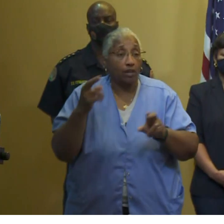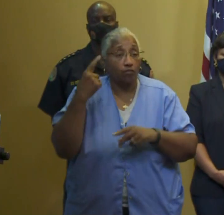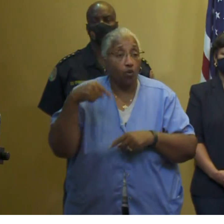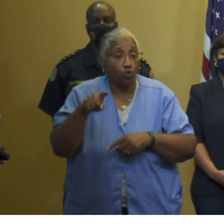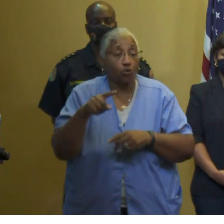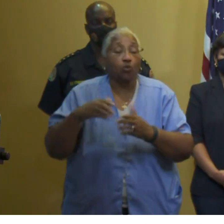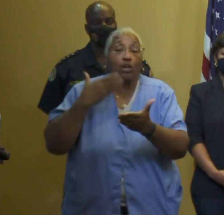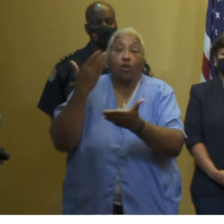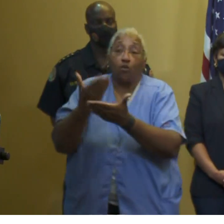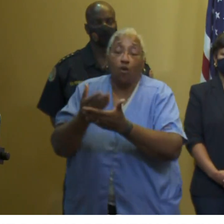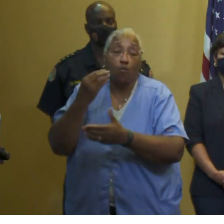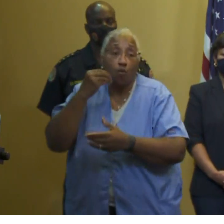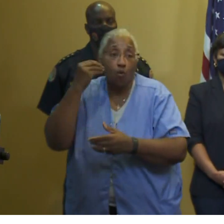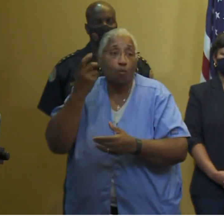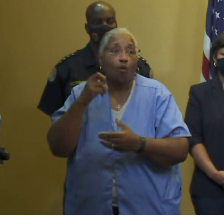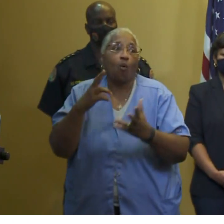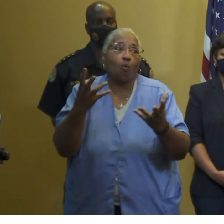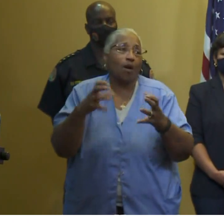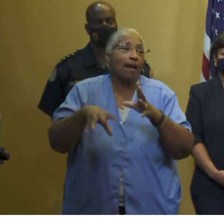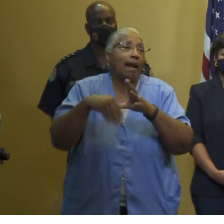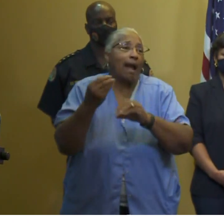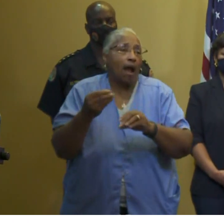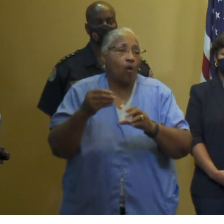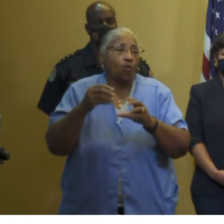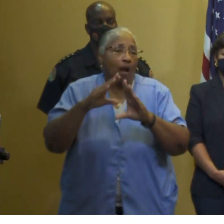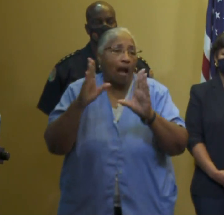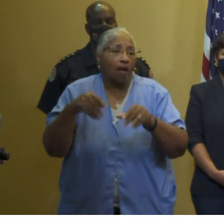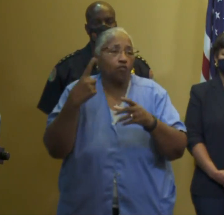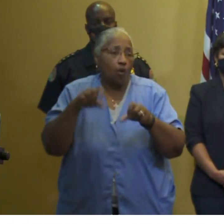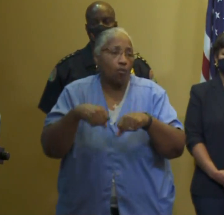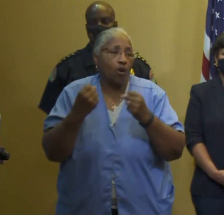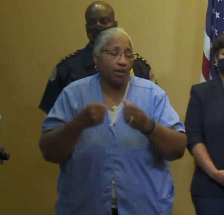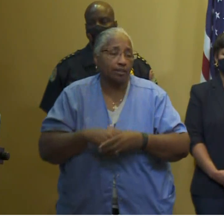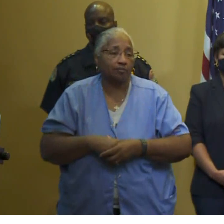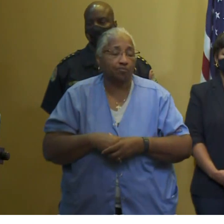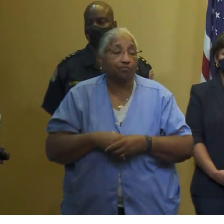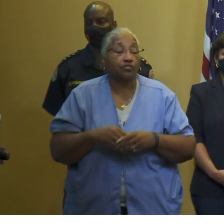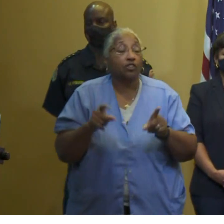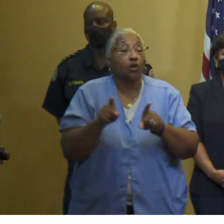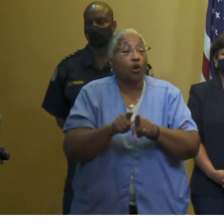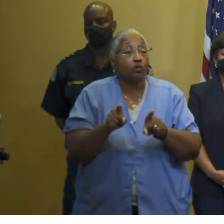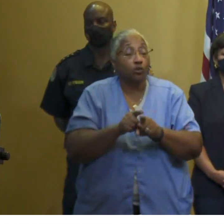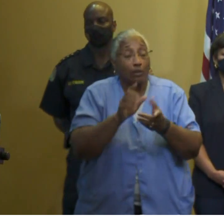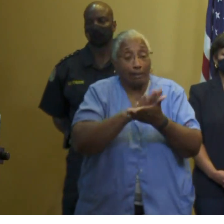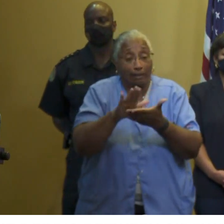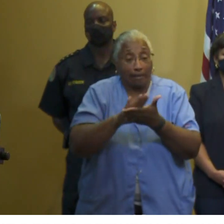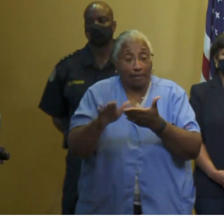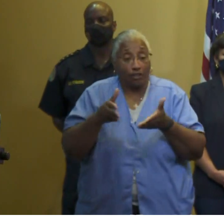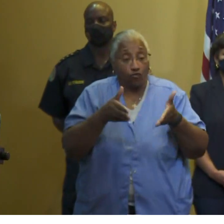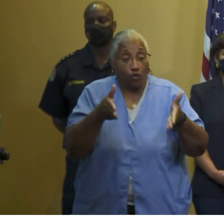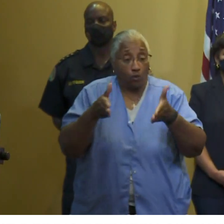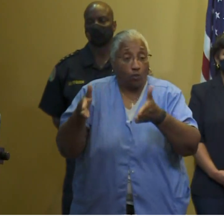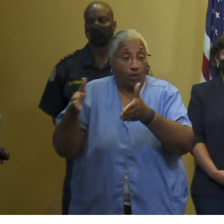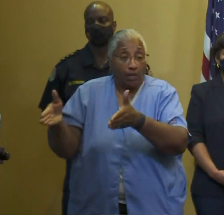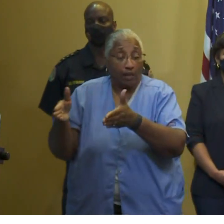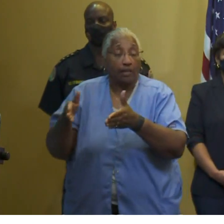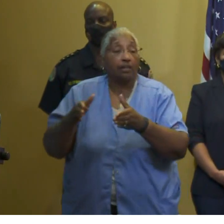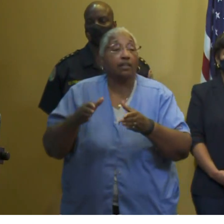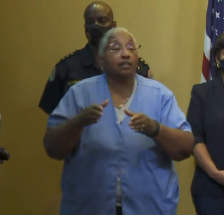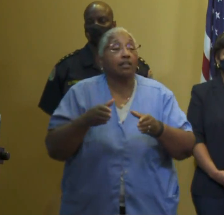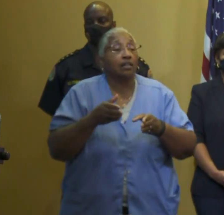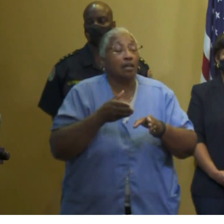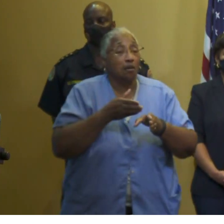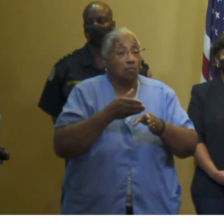back to town or when you want to get out of your house. Grounds maintenance is shifting to clearing right-of-ways at all of those major